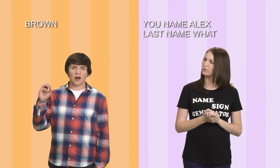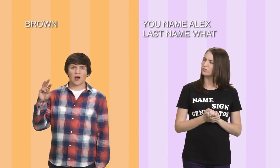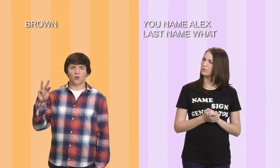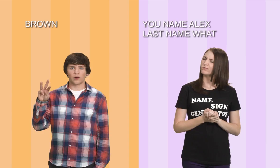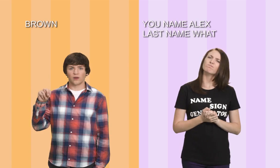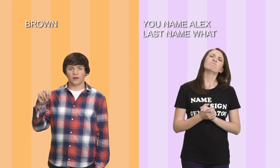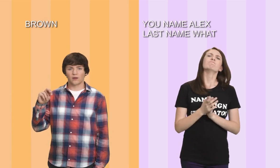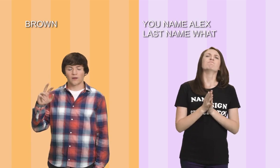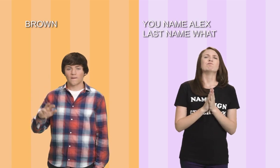Brown.